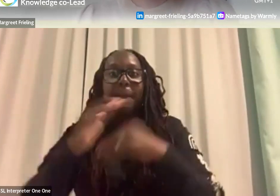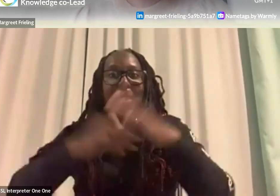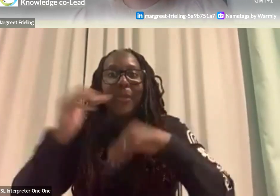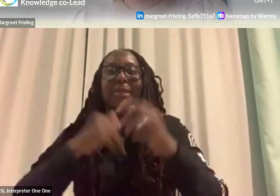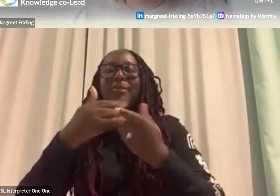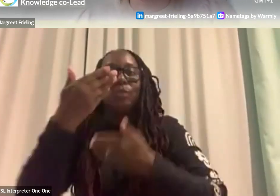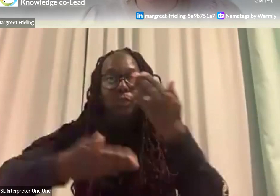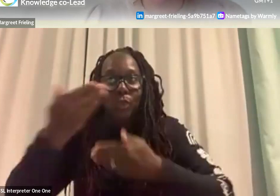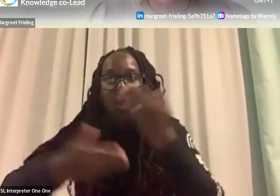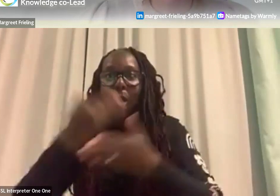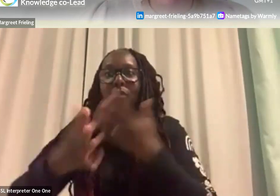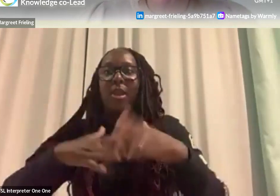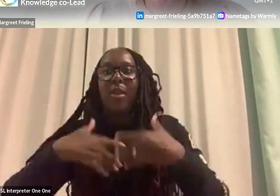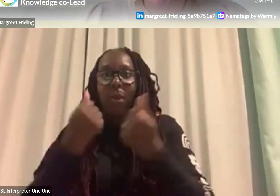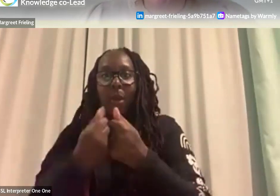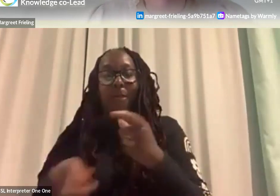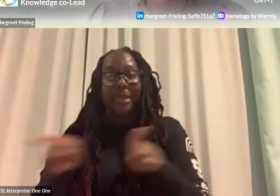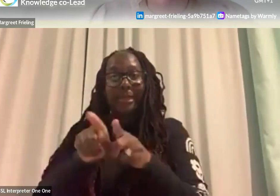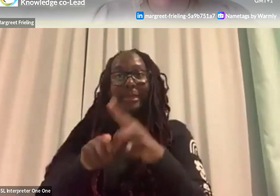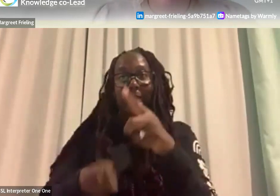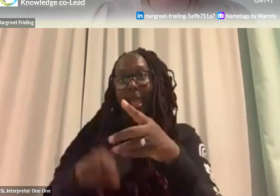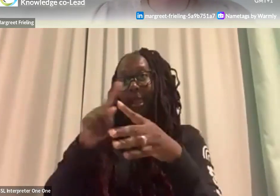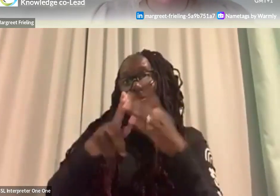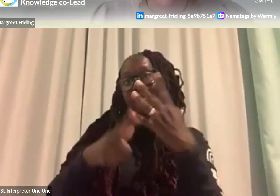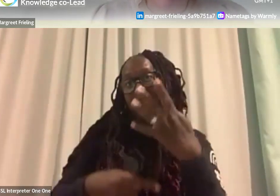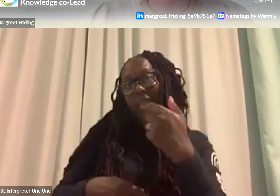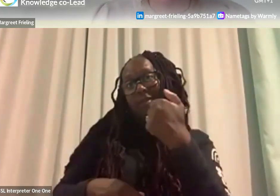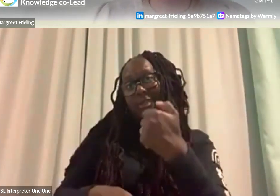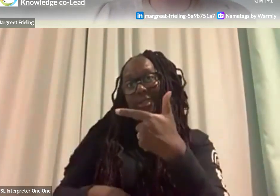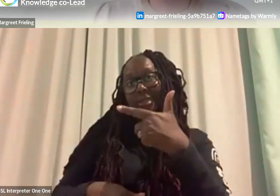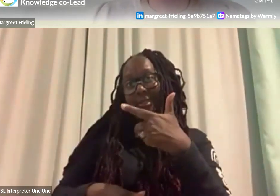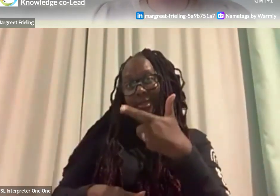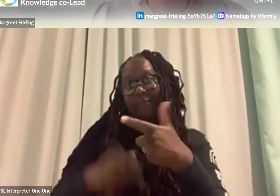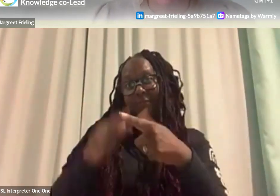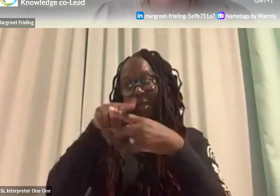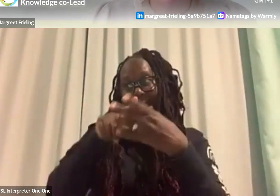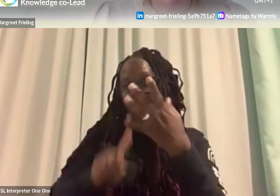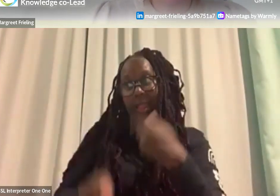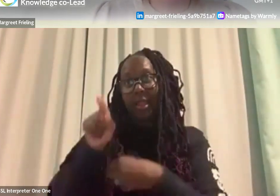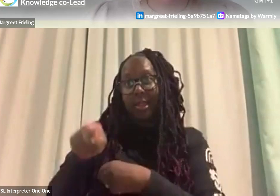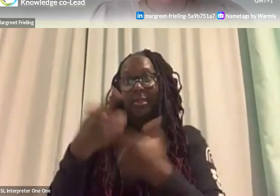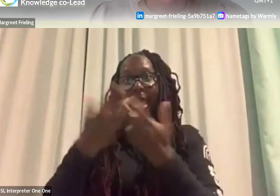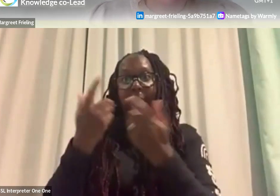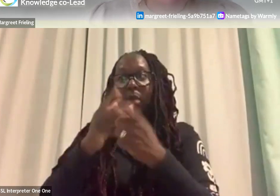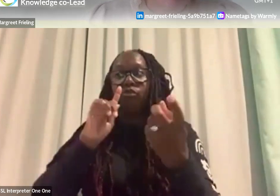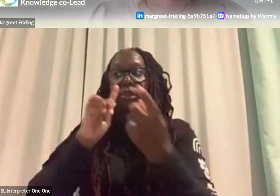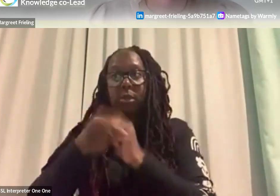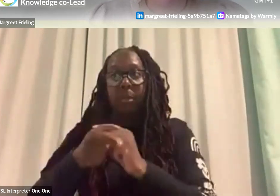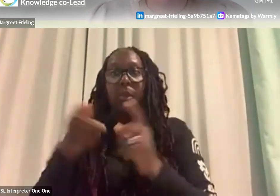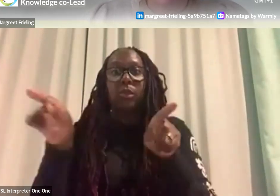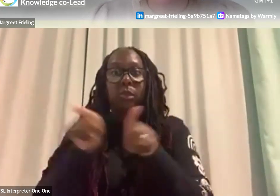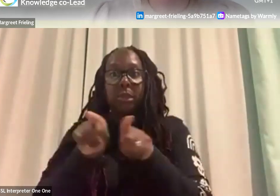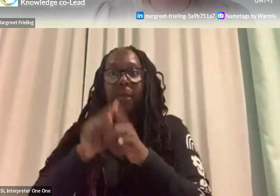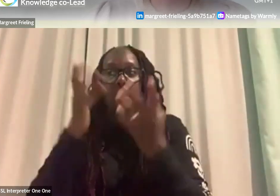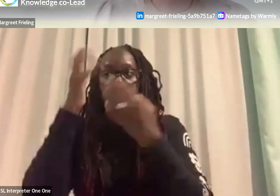economics and a well-being economy, how to have those constructive conversations and find common ground, how to respond to some of the common concerns